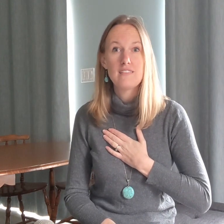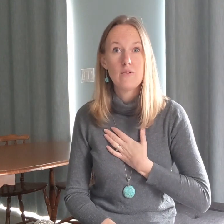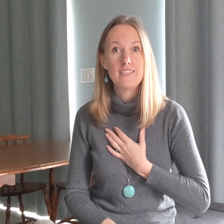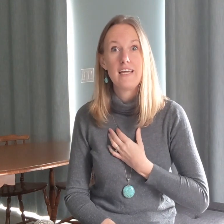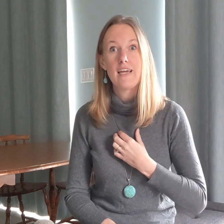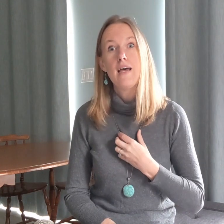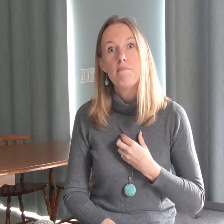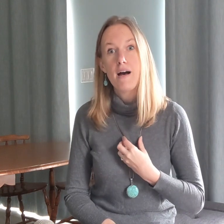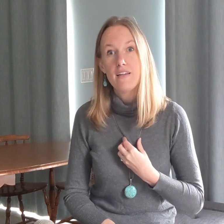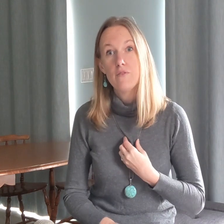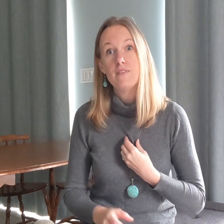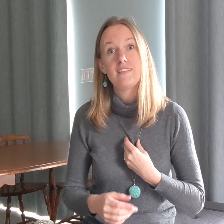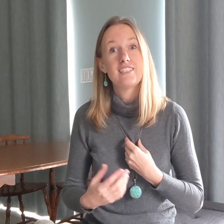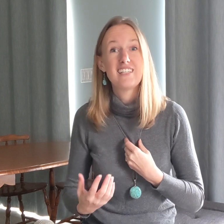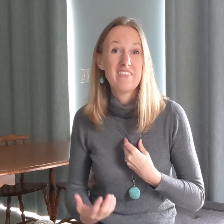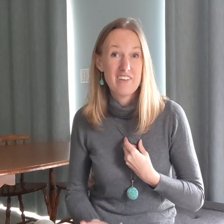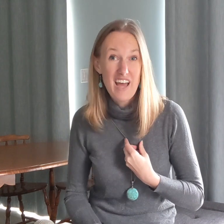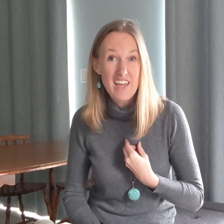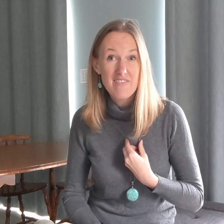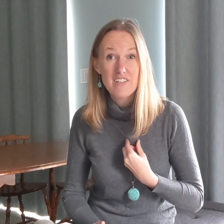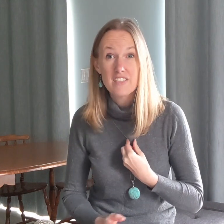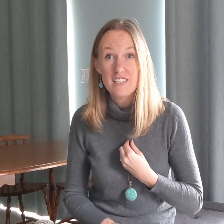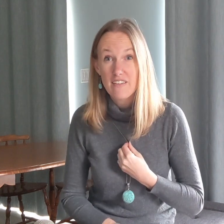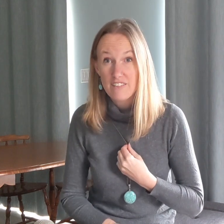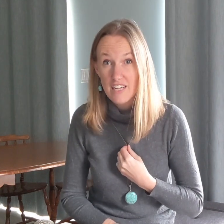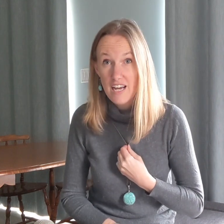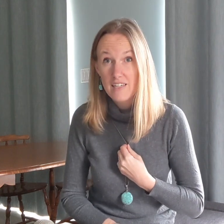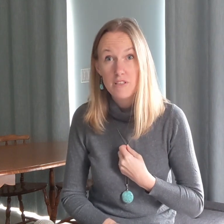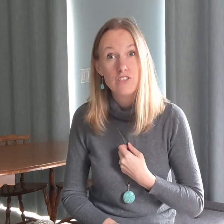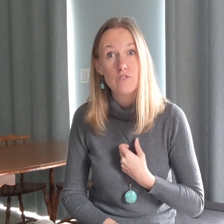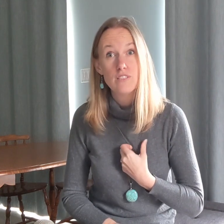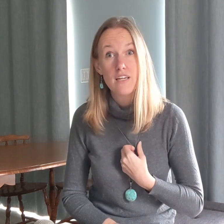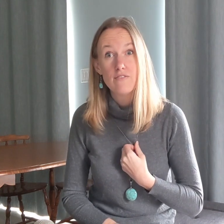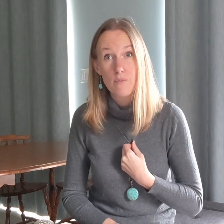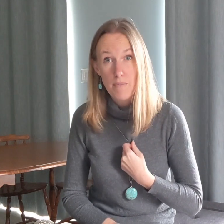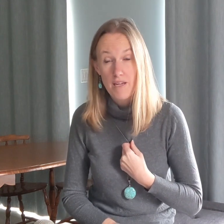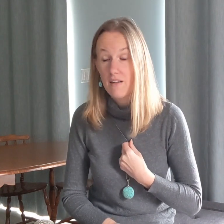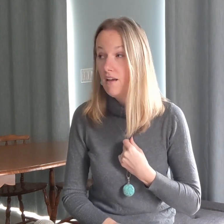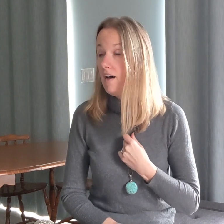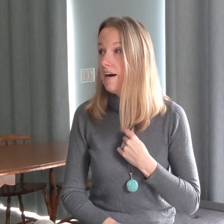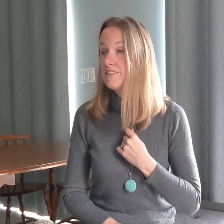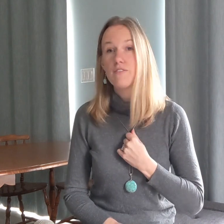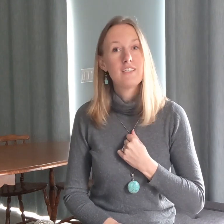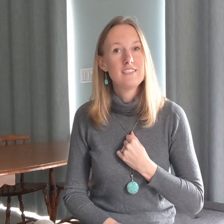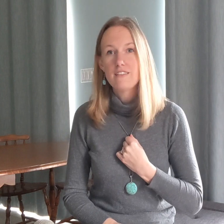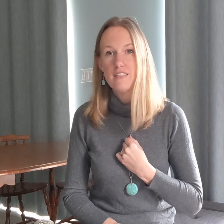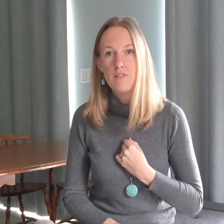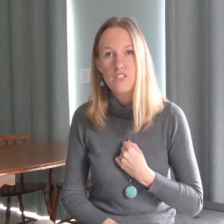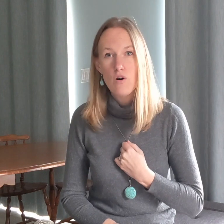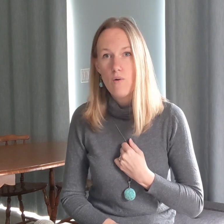it's always like you there's a sign for knife there's a sign for gun there's no sign for weapon so considering that we don't